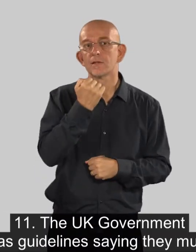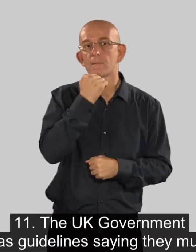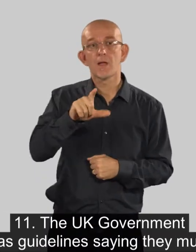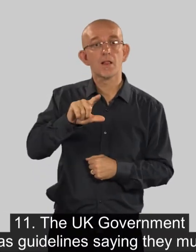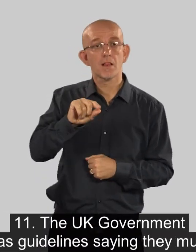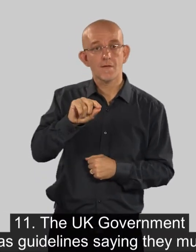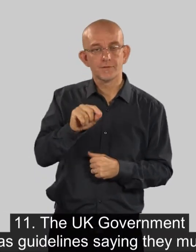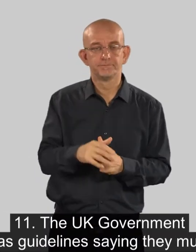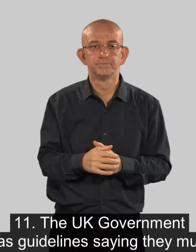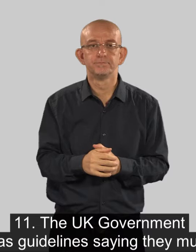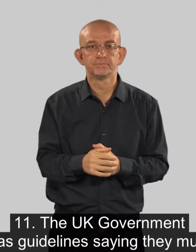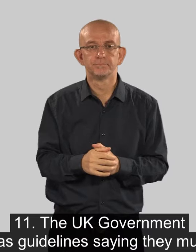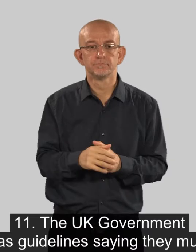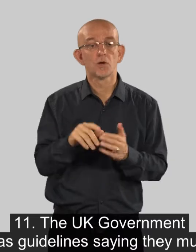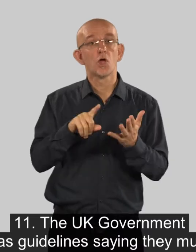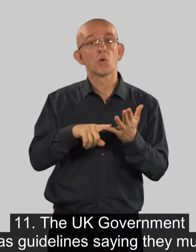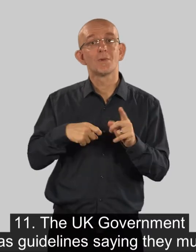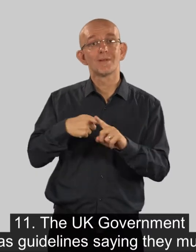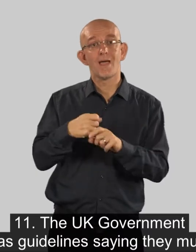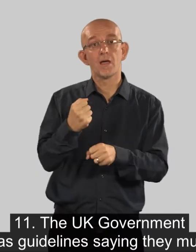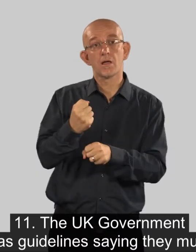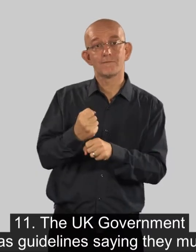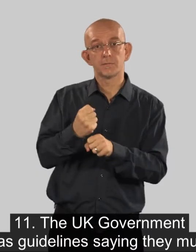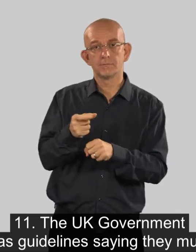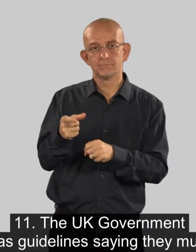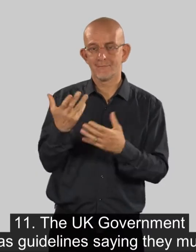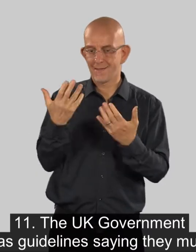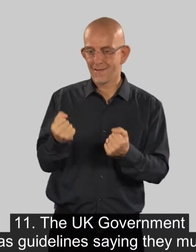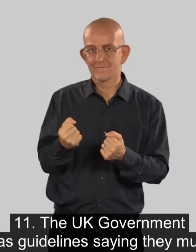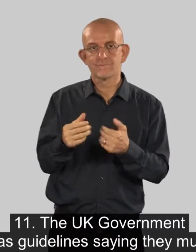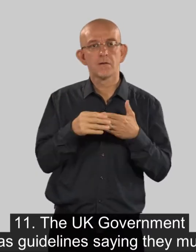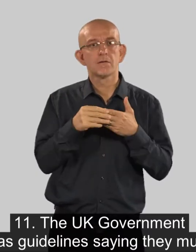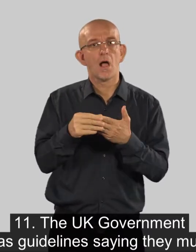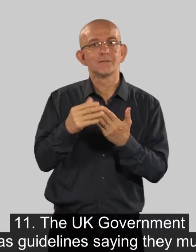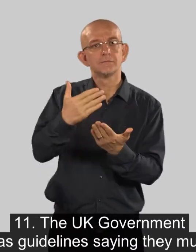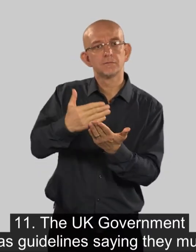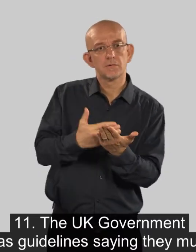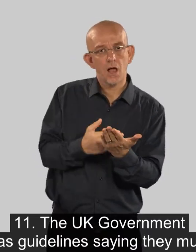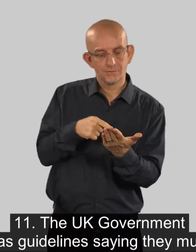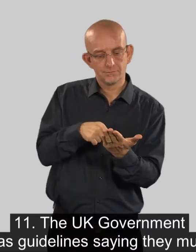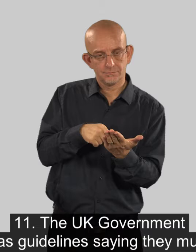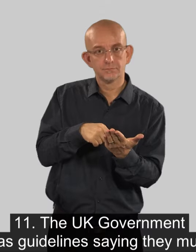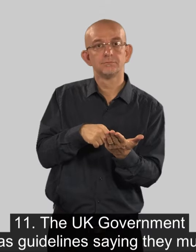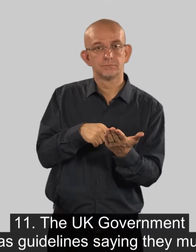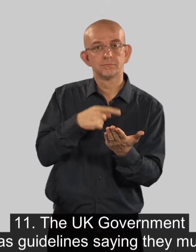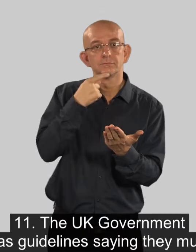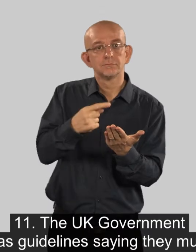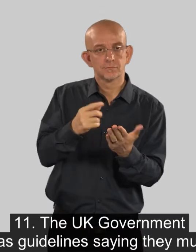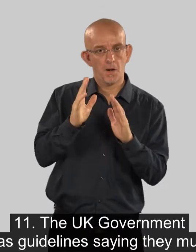11. The UK government has guidelines saying they must consult with everyone